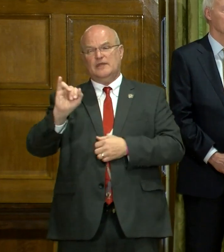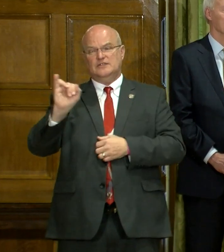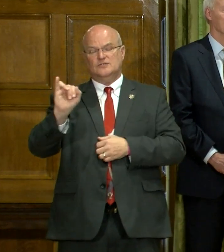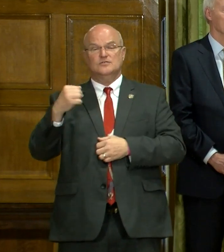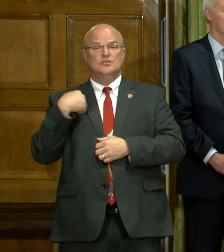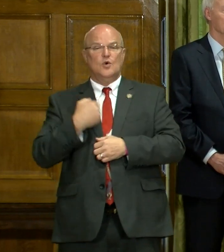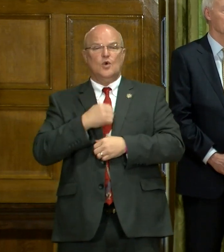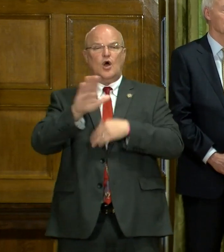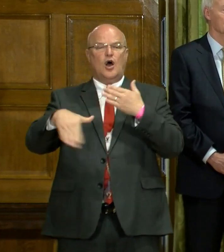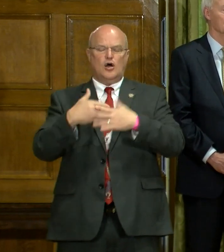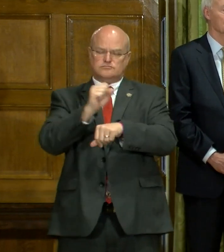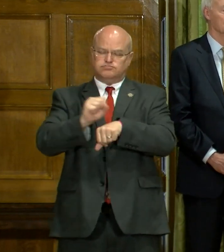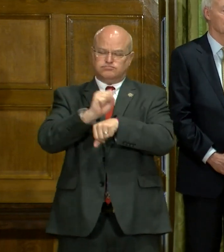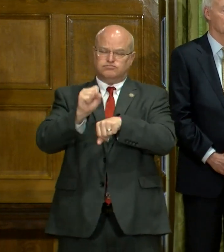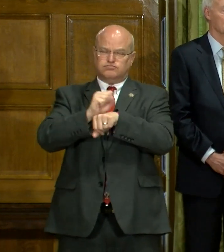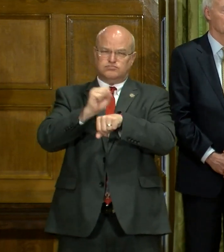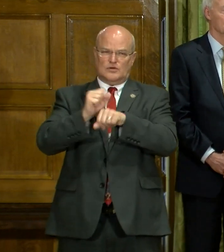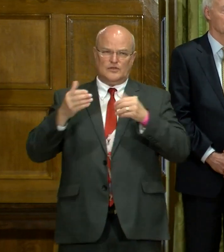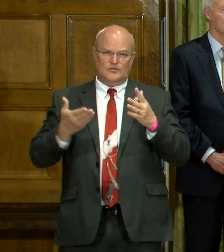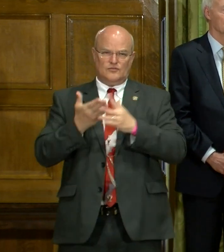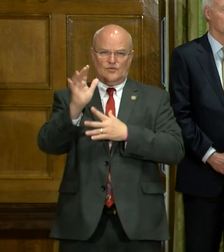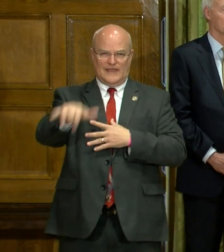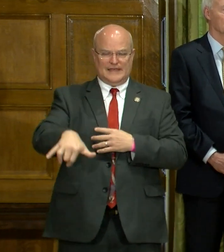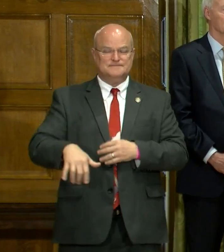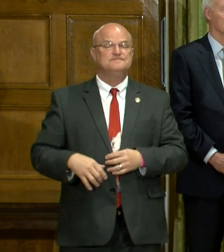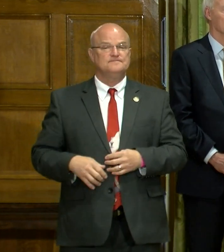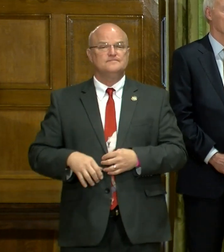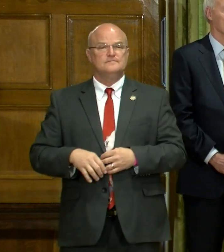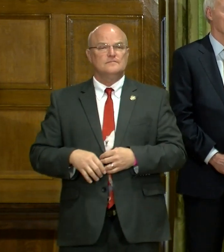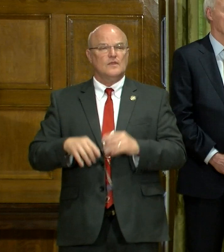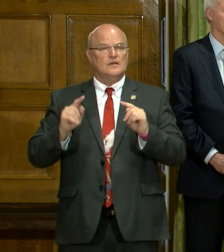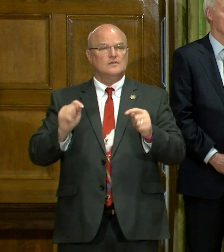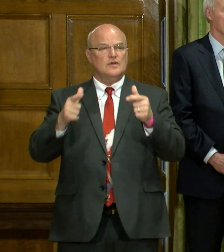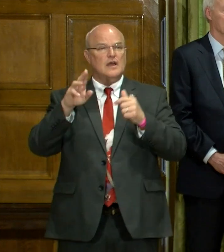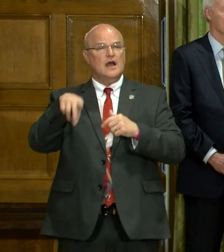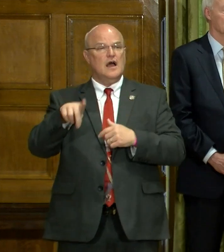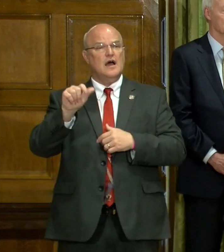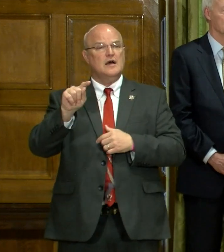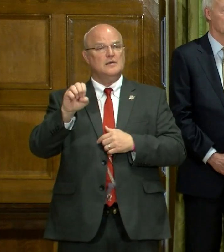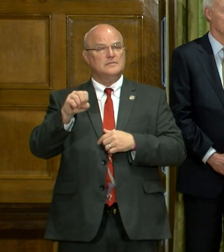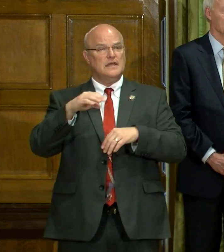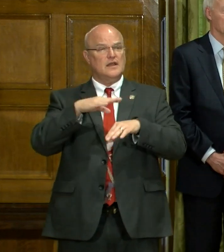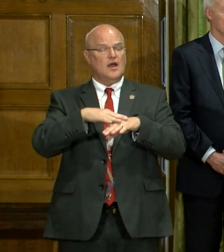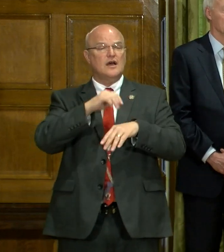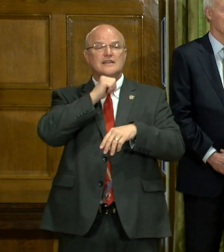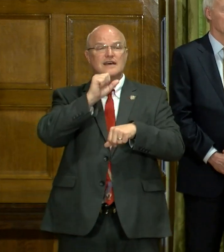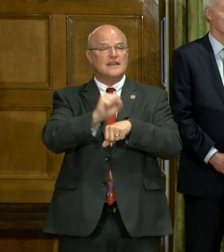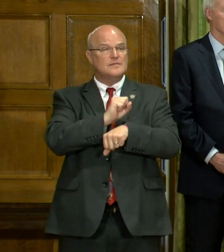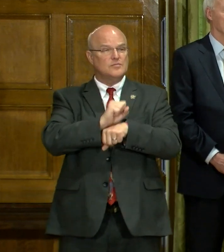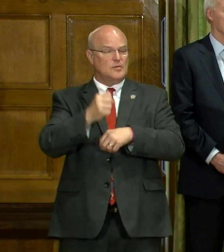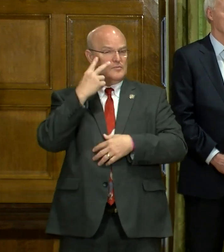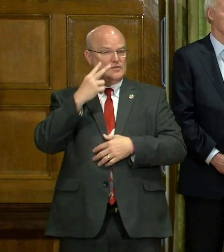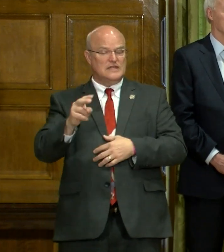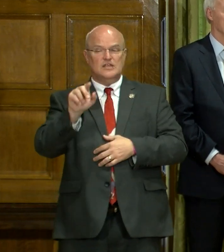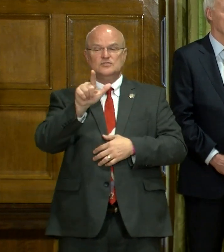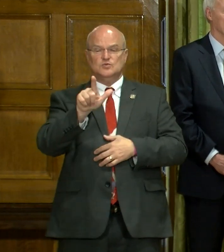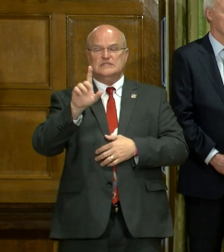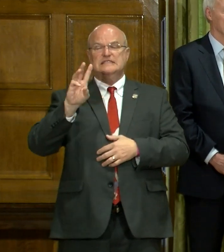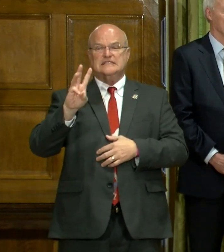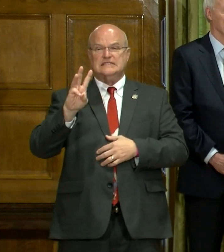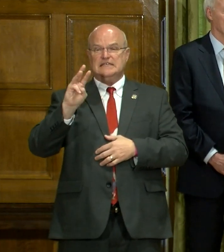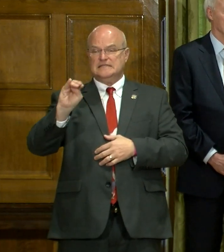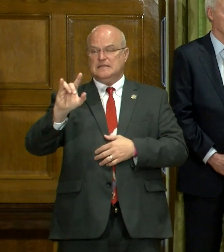all hands on deck trying to work through that. Just a real quick update for everyone on the unemployment. As you've probably seen, 26